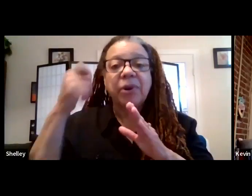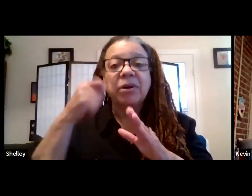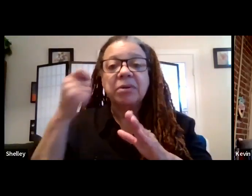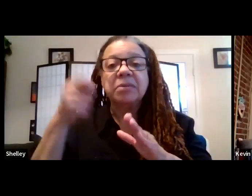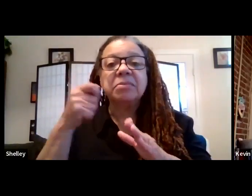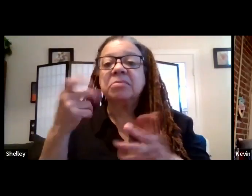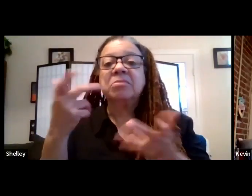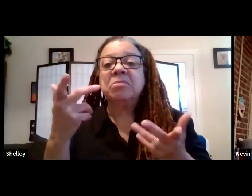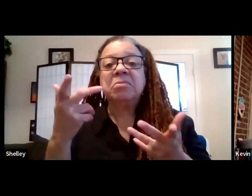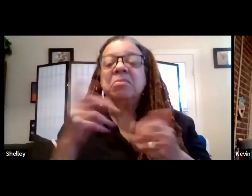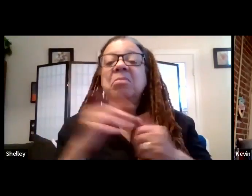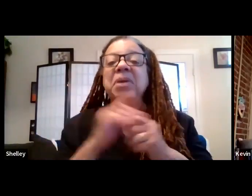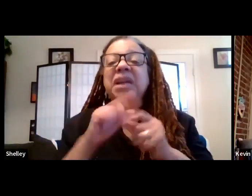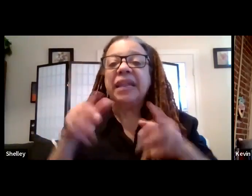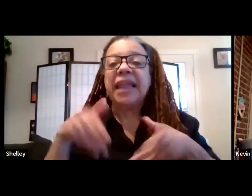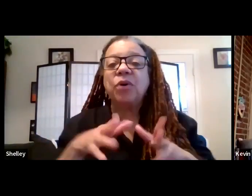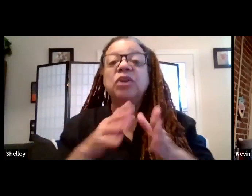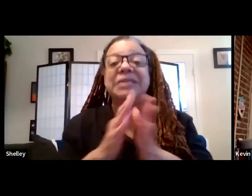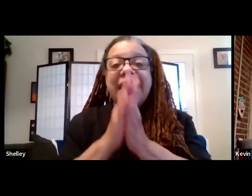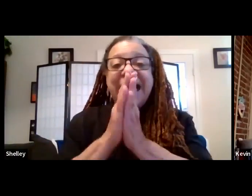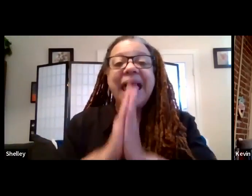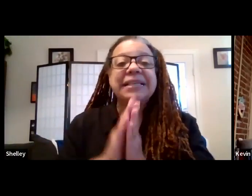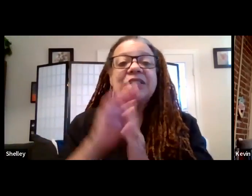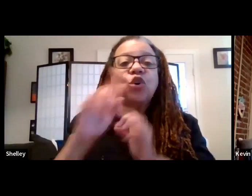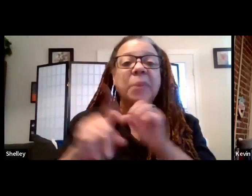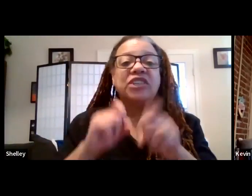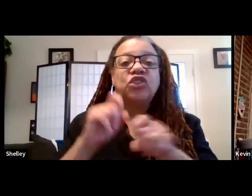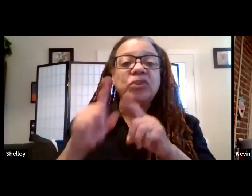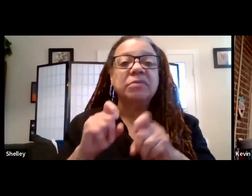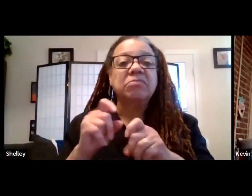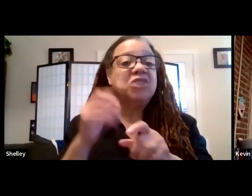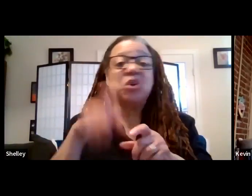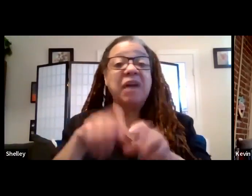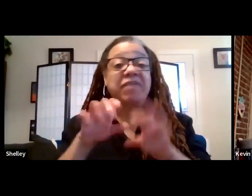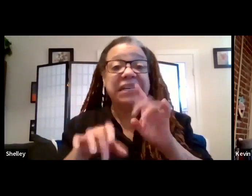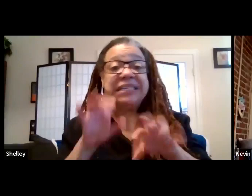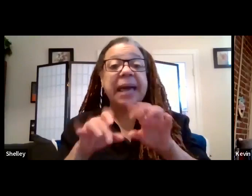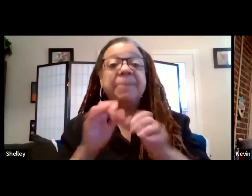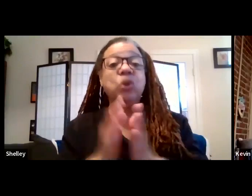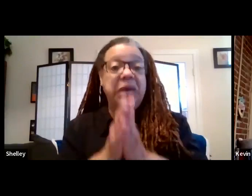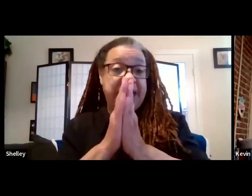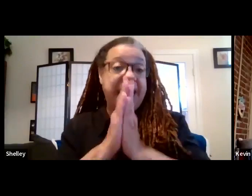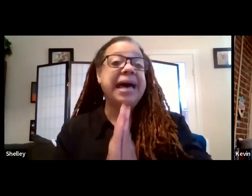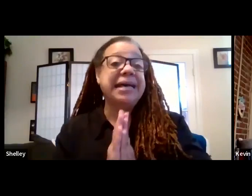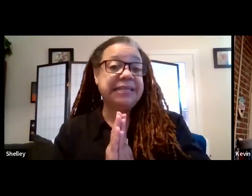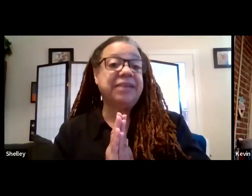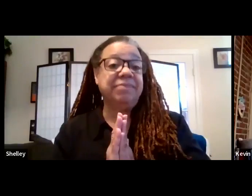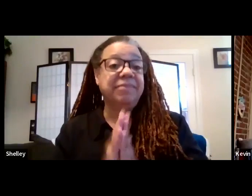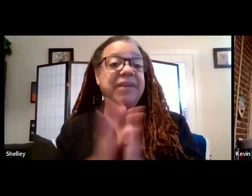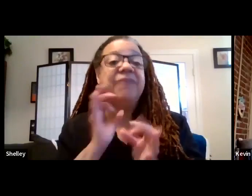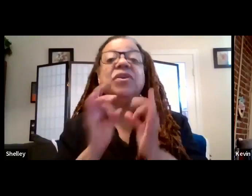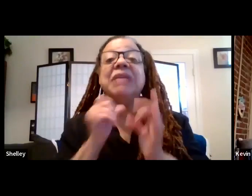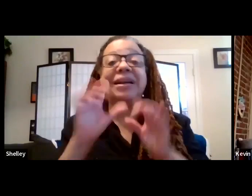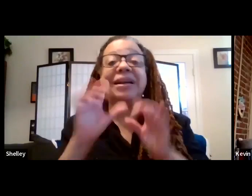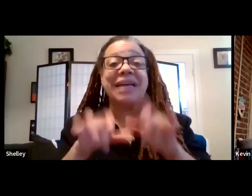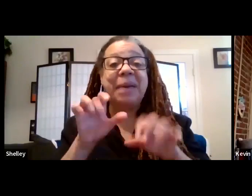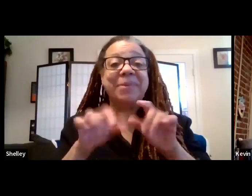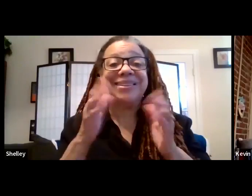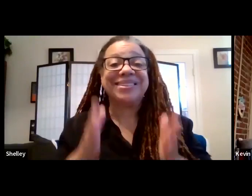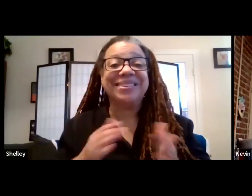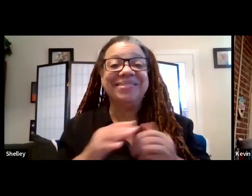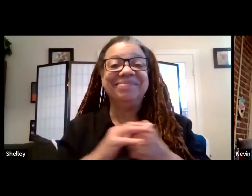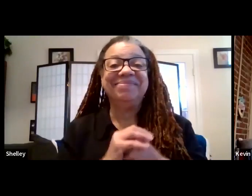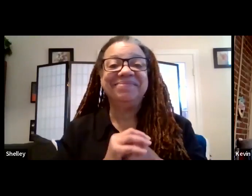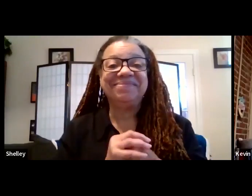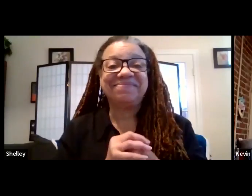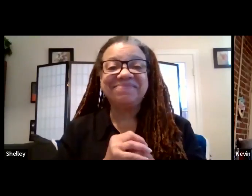the camera on, but allow you to ask the questions. You don't have to type it. You can actually ask it if you're not a typist.